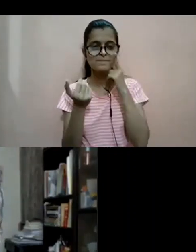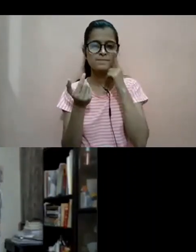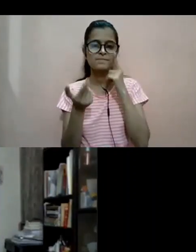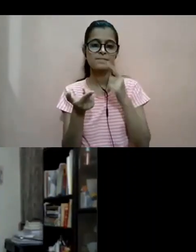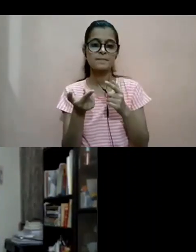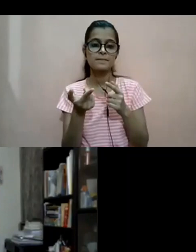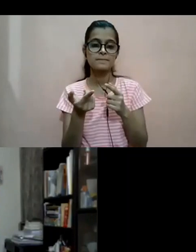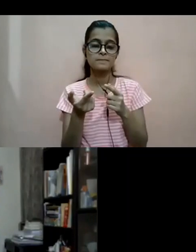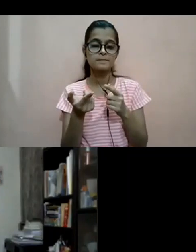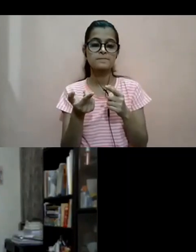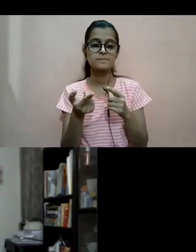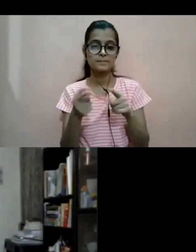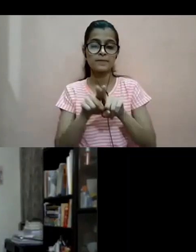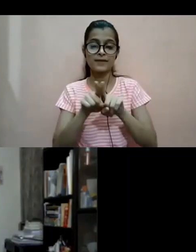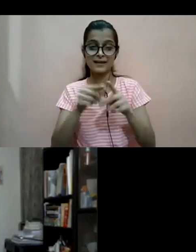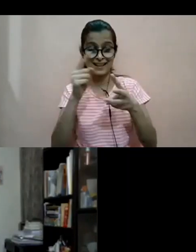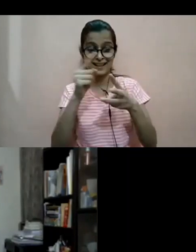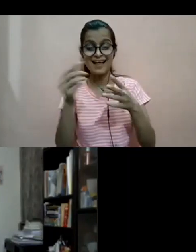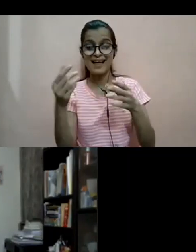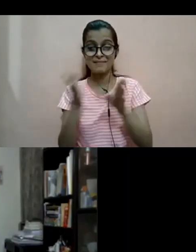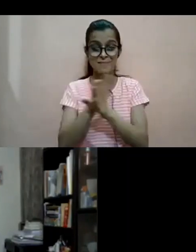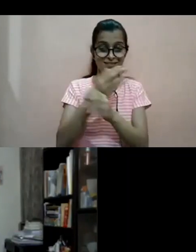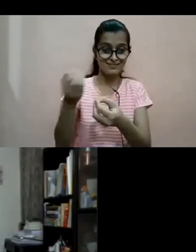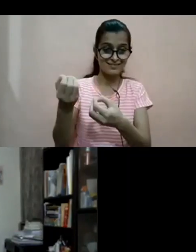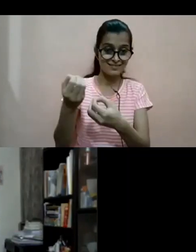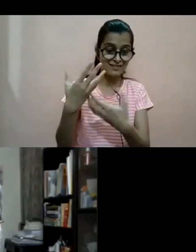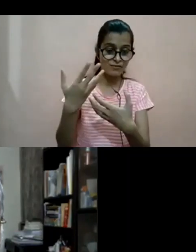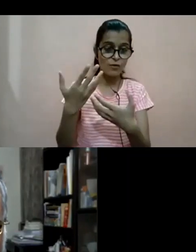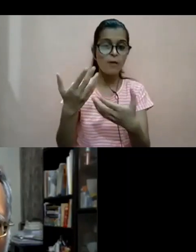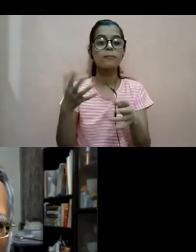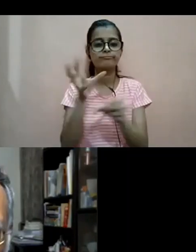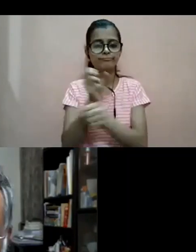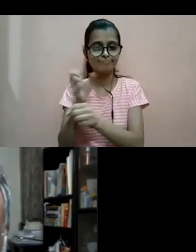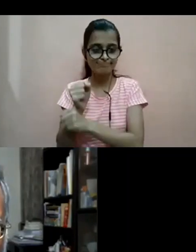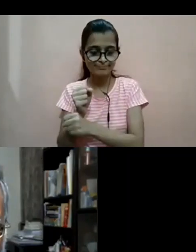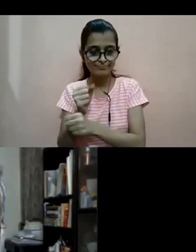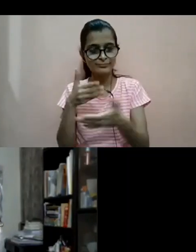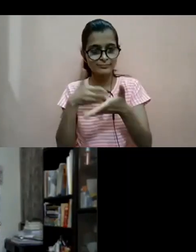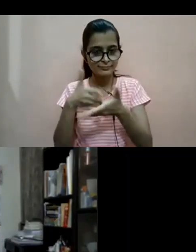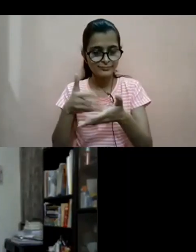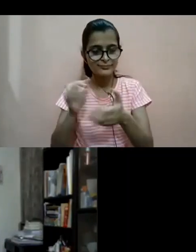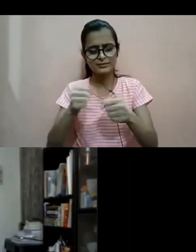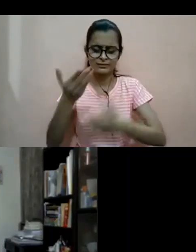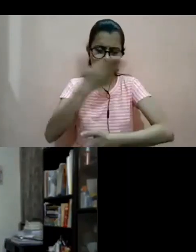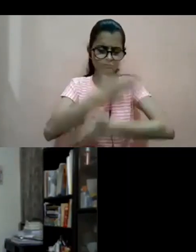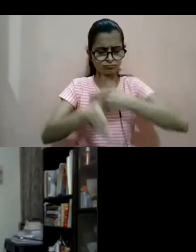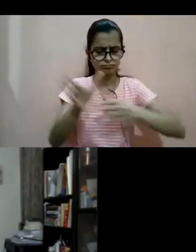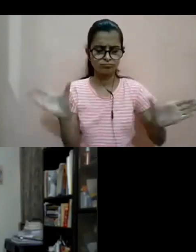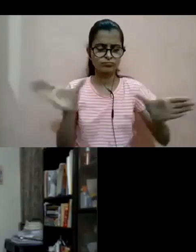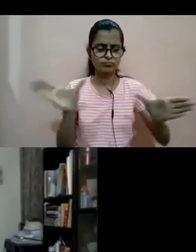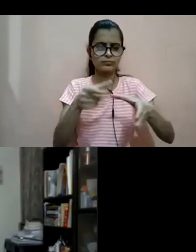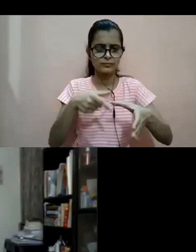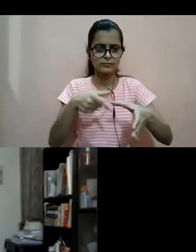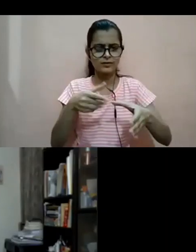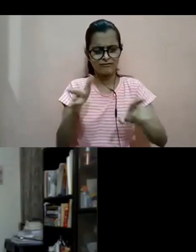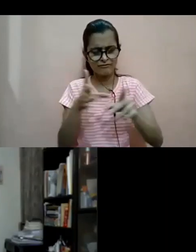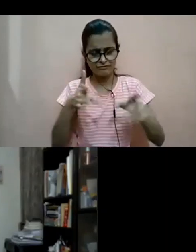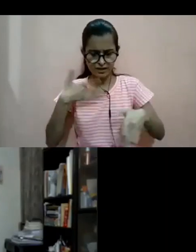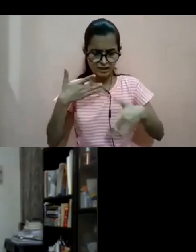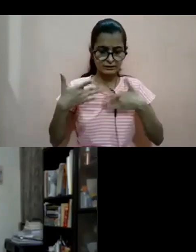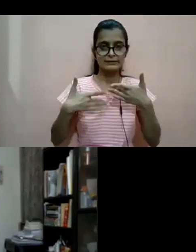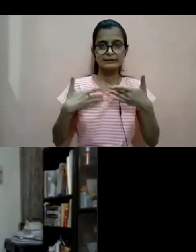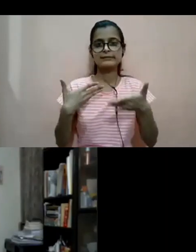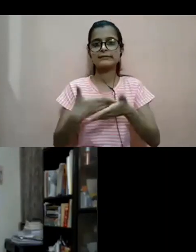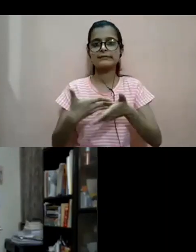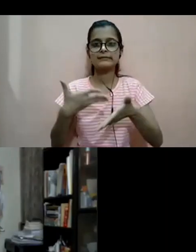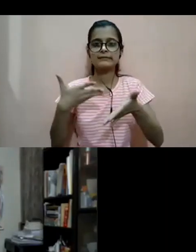you were talking about earlier, you were suddenly taking it away from the disabled, as if they would not feel the lack, and as if